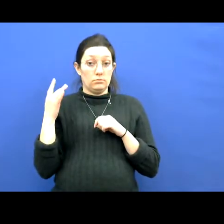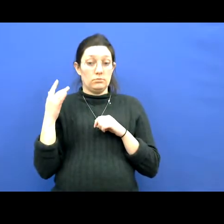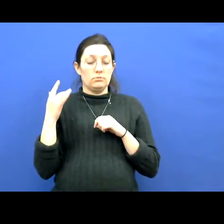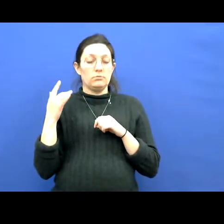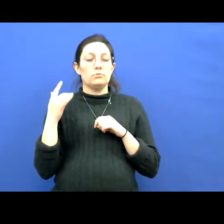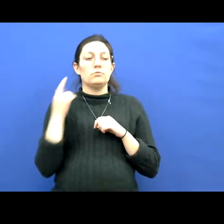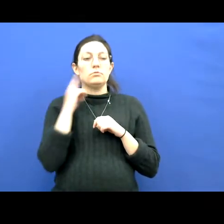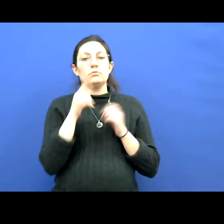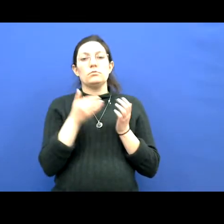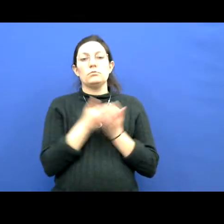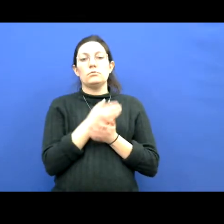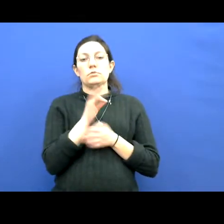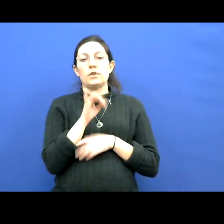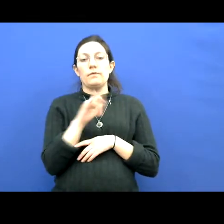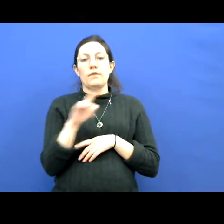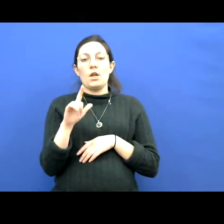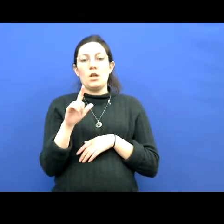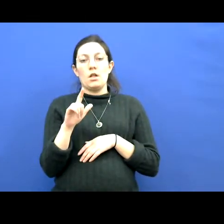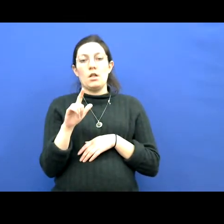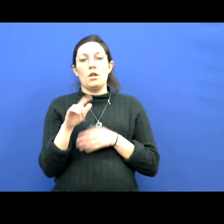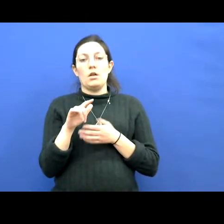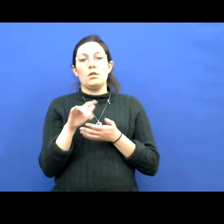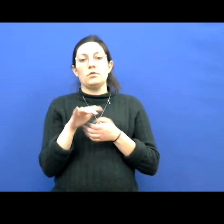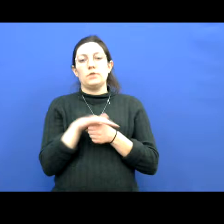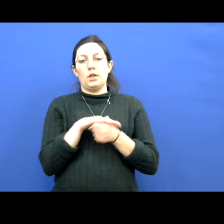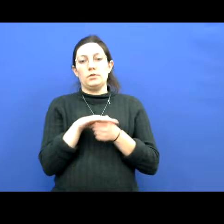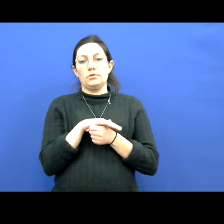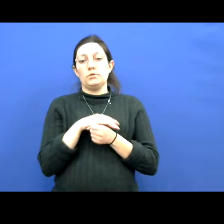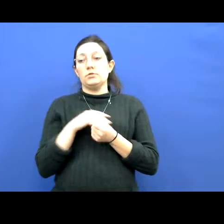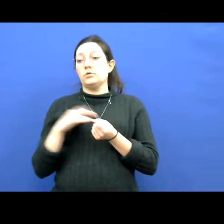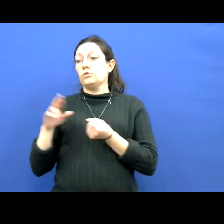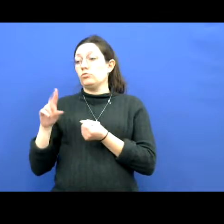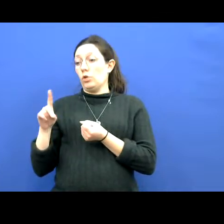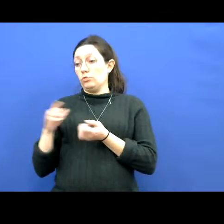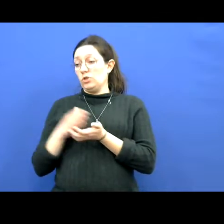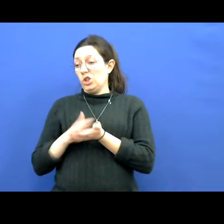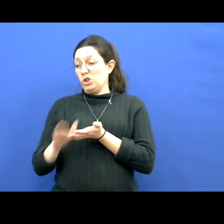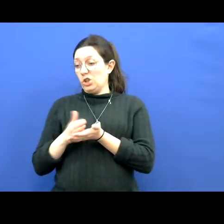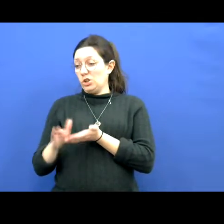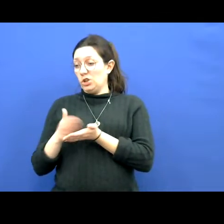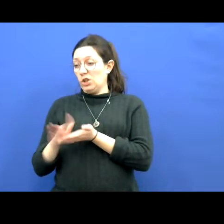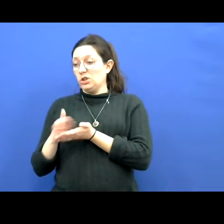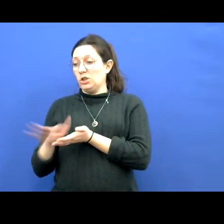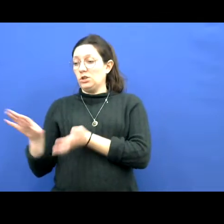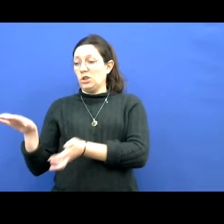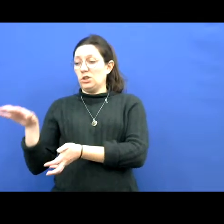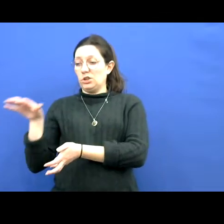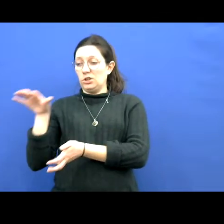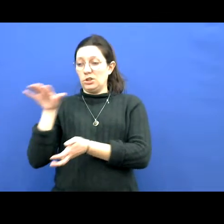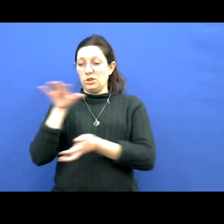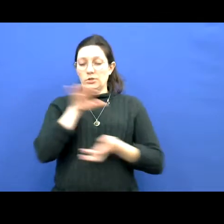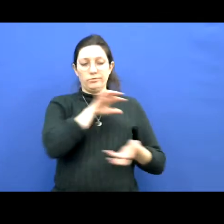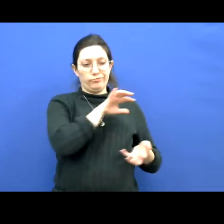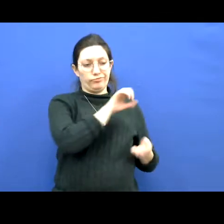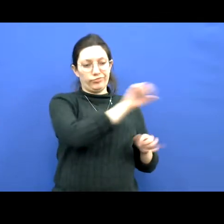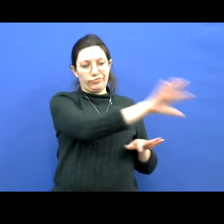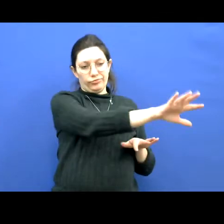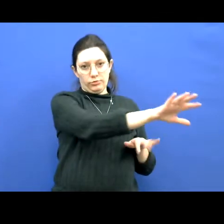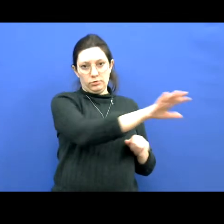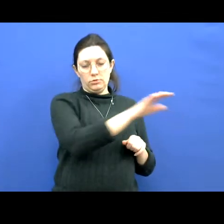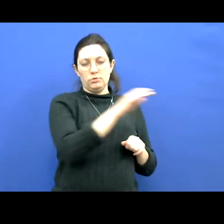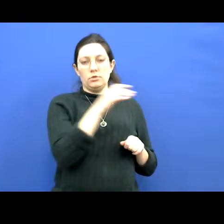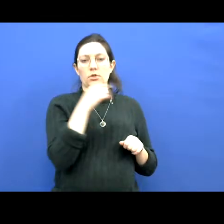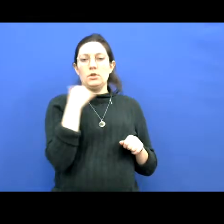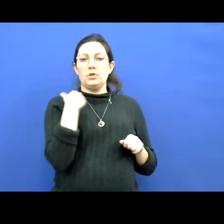fill site where we take road millings and pile them up. We didn't want to put them right behind people's houses, so we